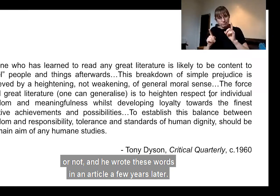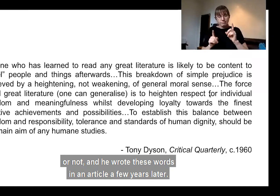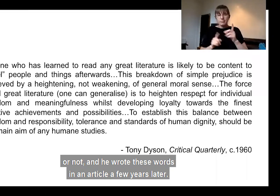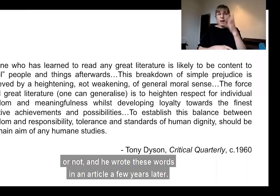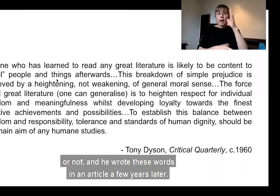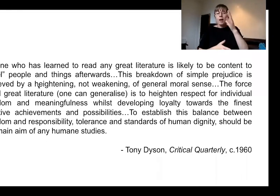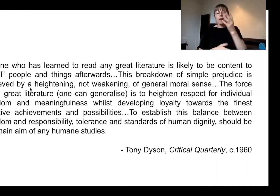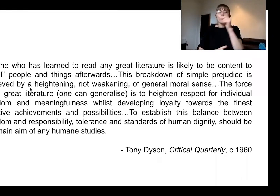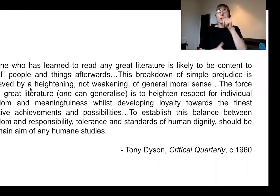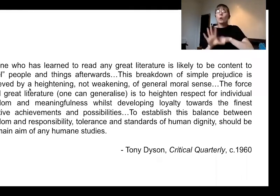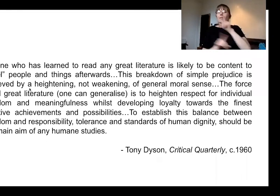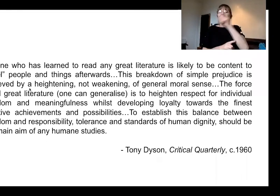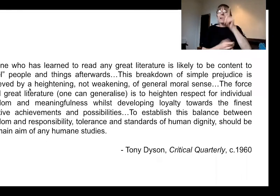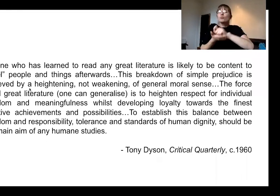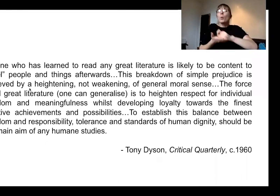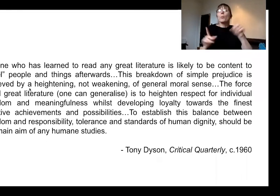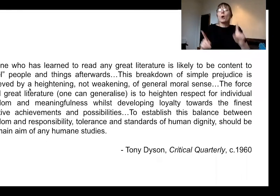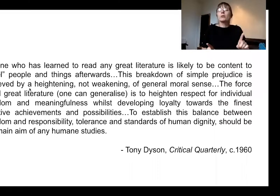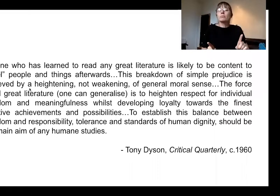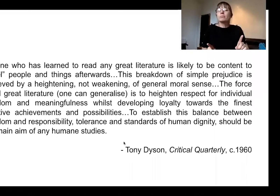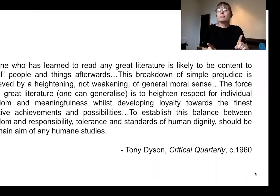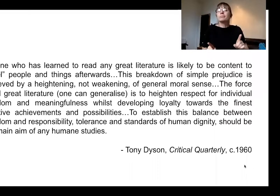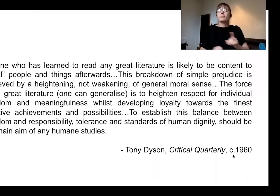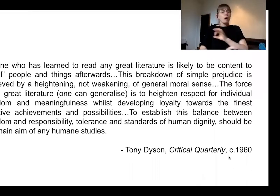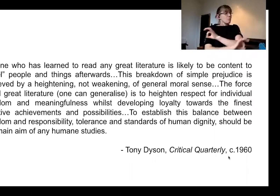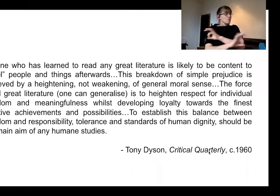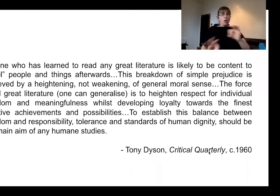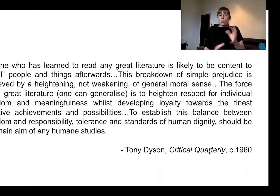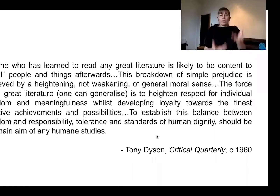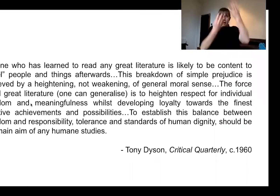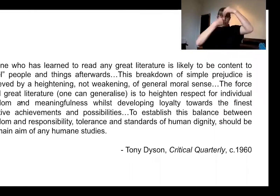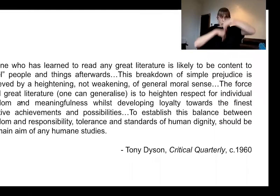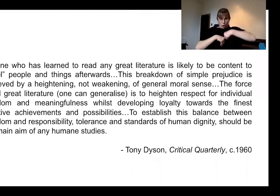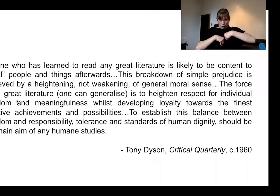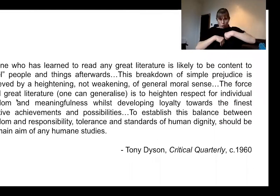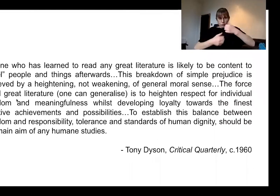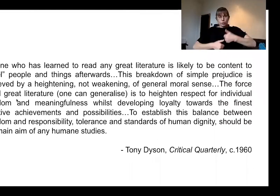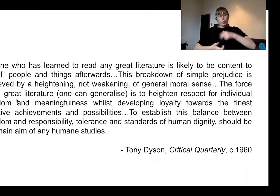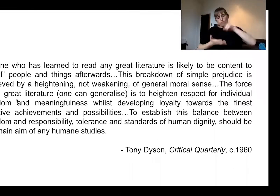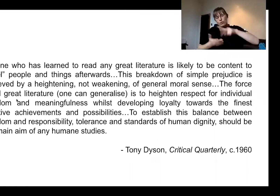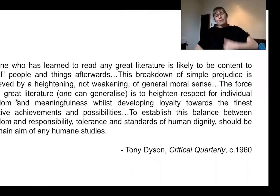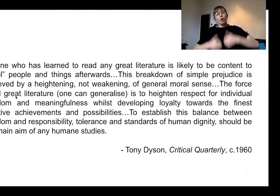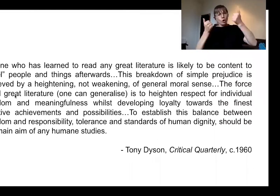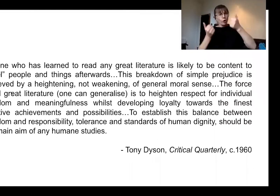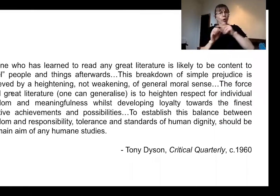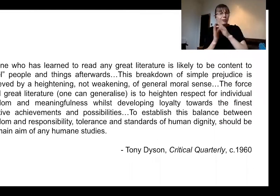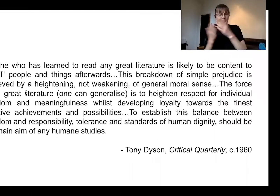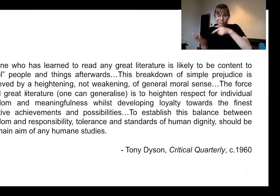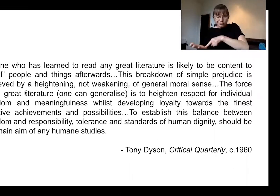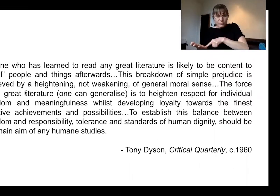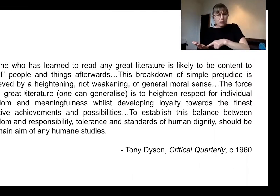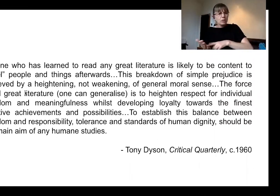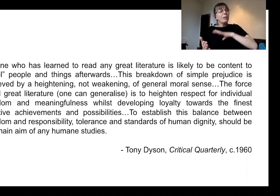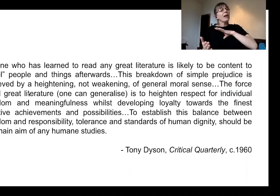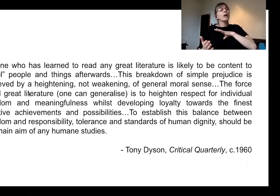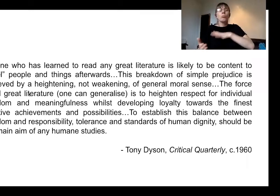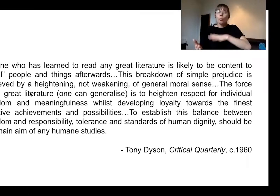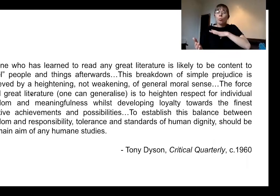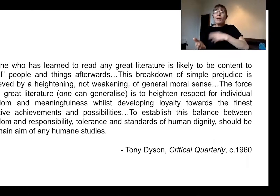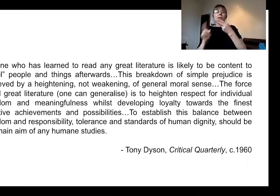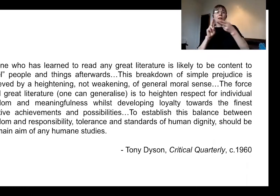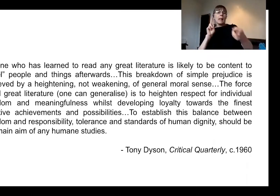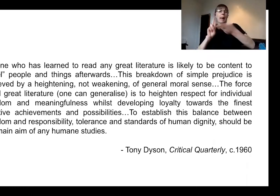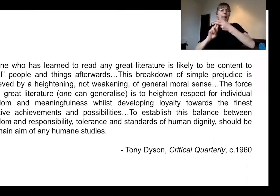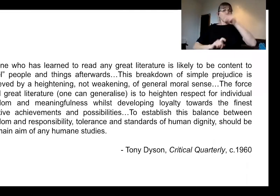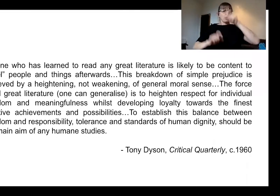years later. No one who has learned to read any great literature is likely to be content to label people and